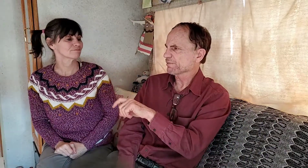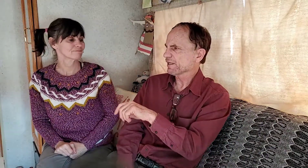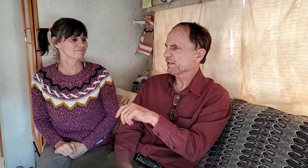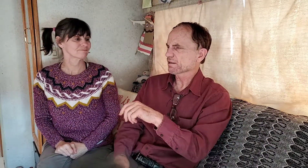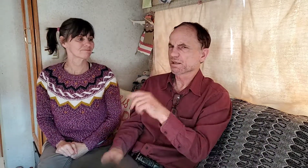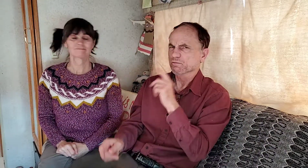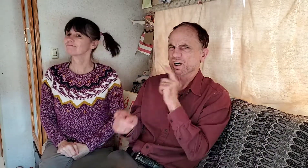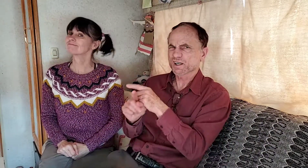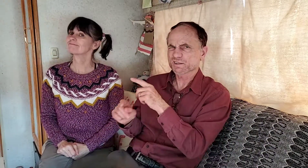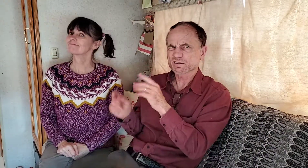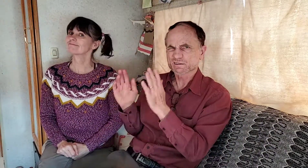be the one?